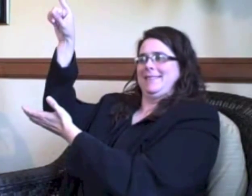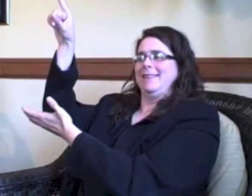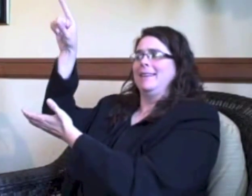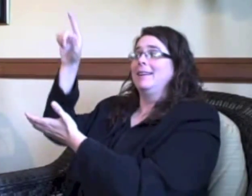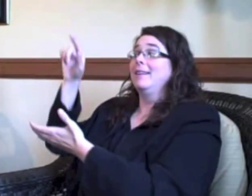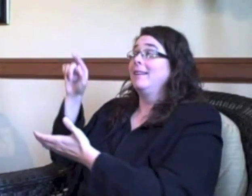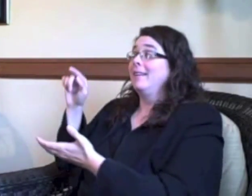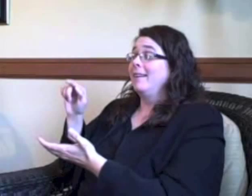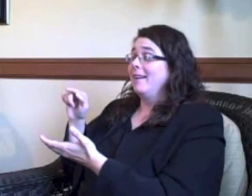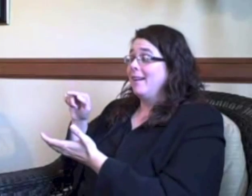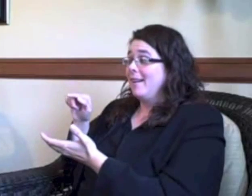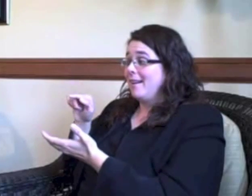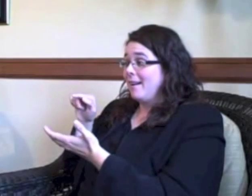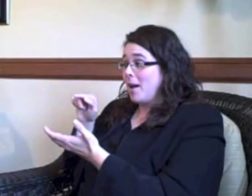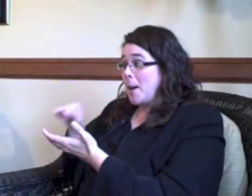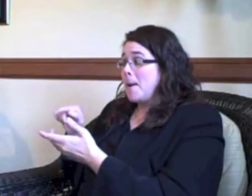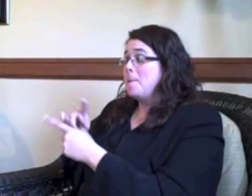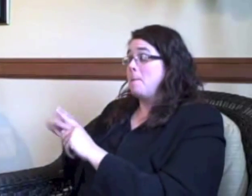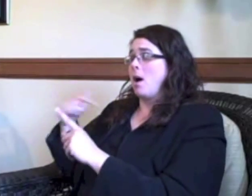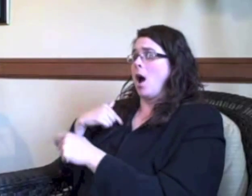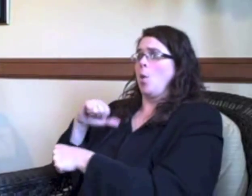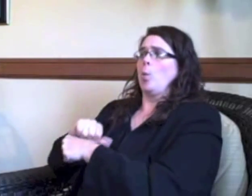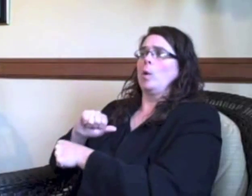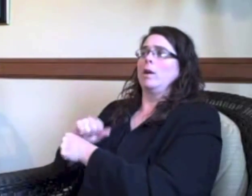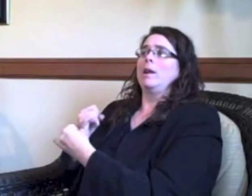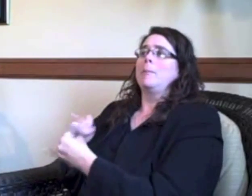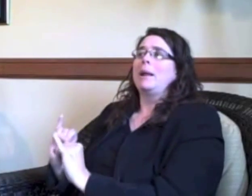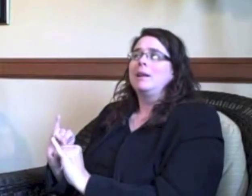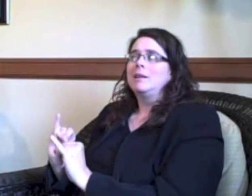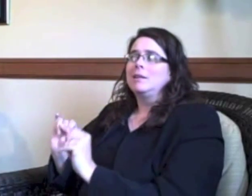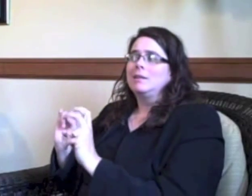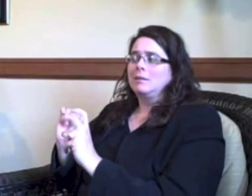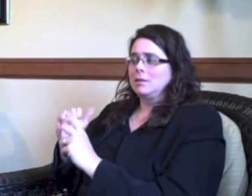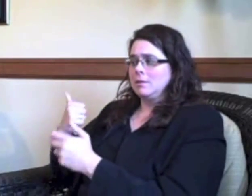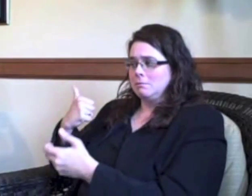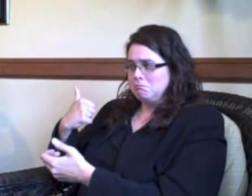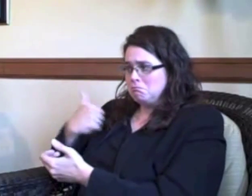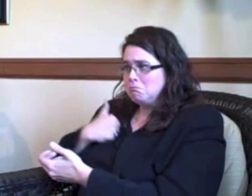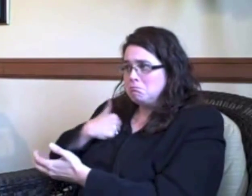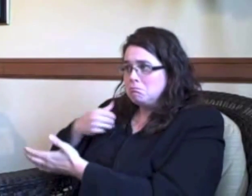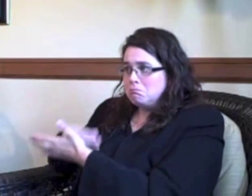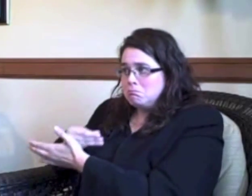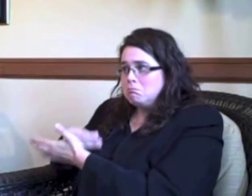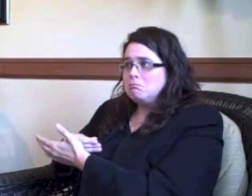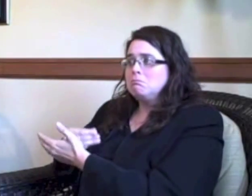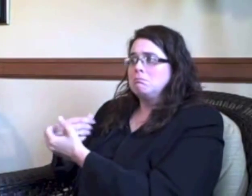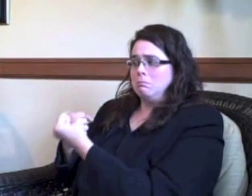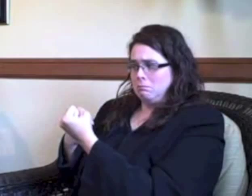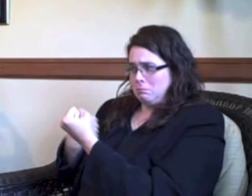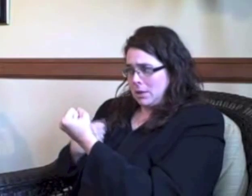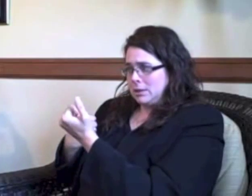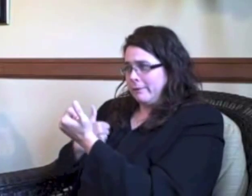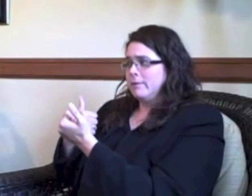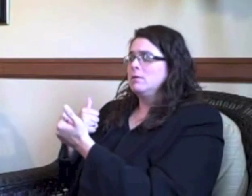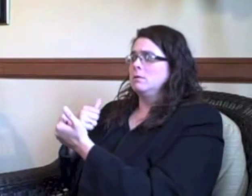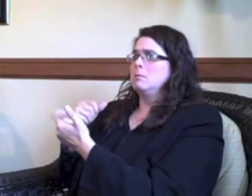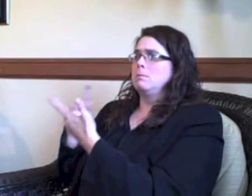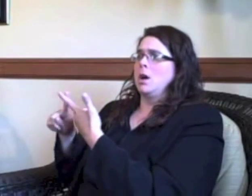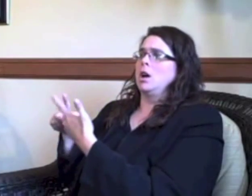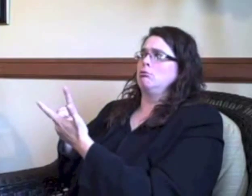He is my husband, in effect. But I work independently. I earn my own